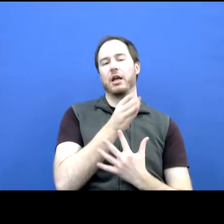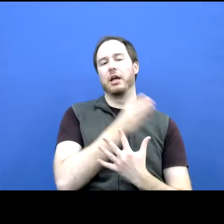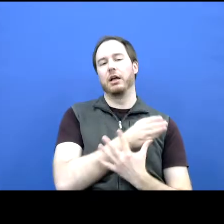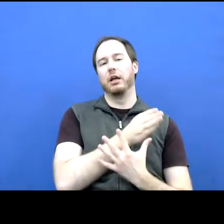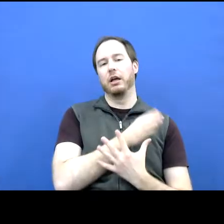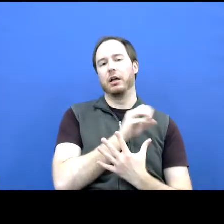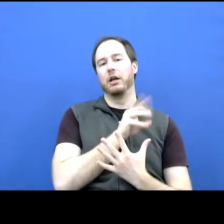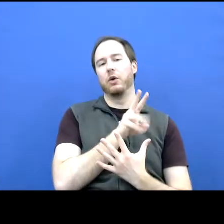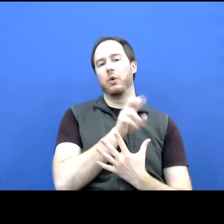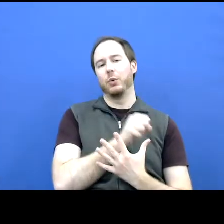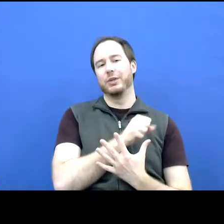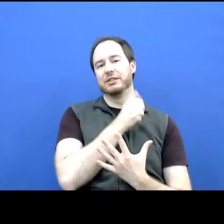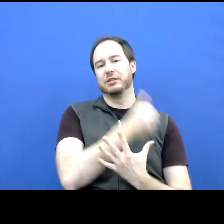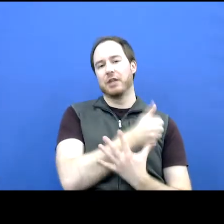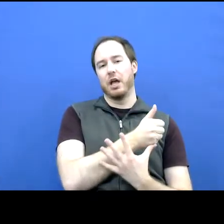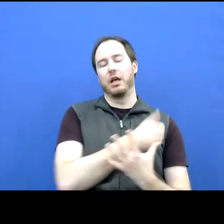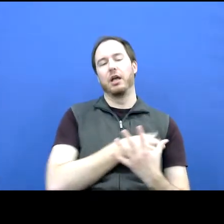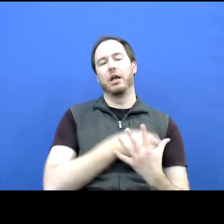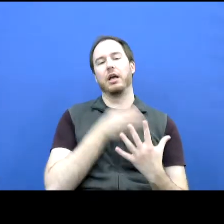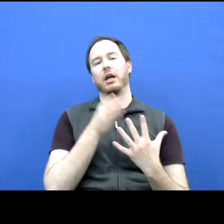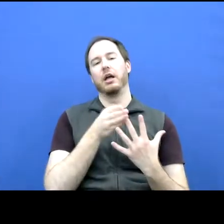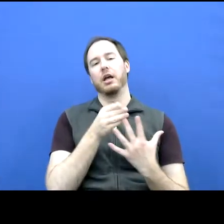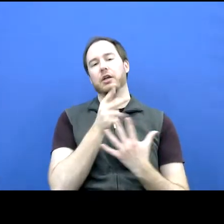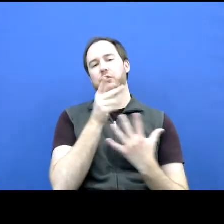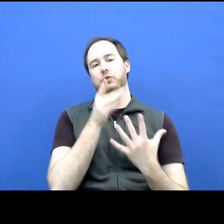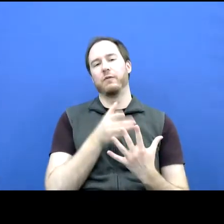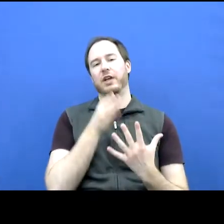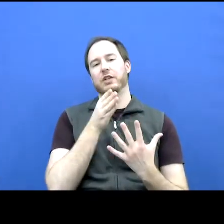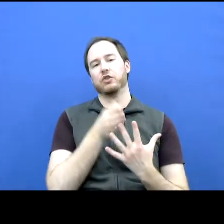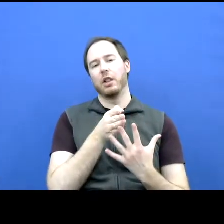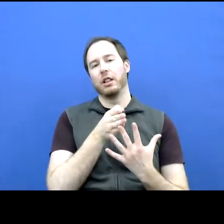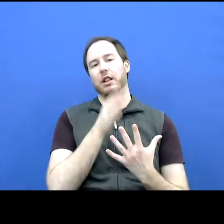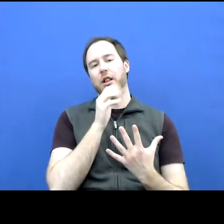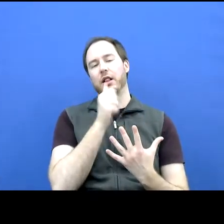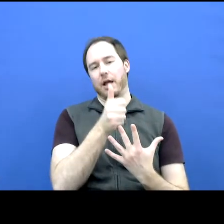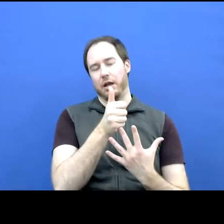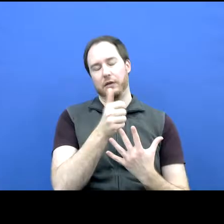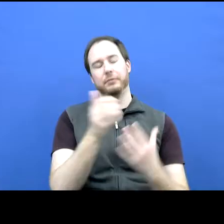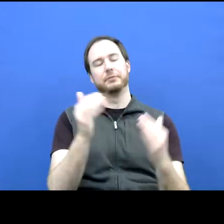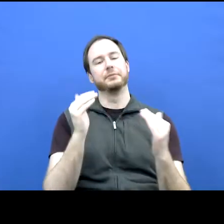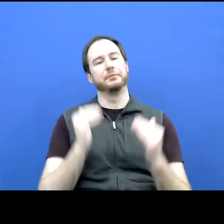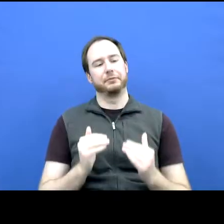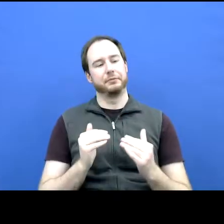Aye. Councilmember Owens, Aye. Supervisor Schultz. Aye.